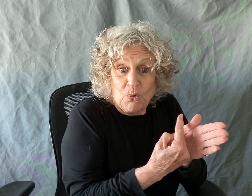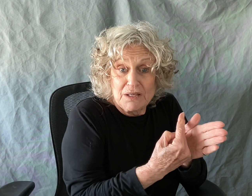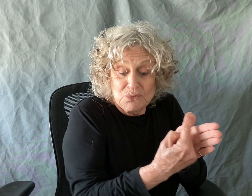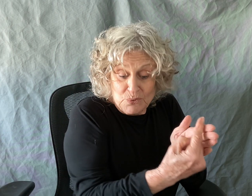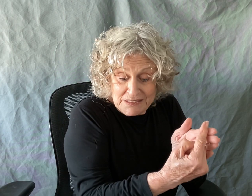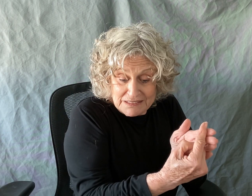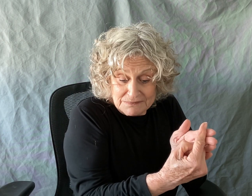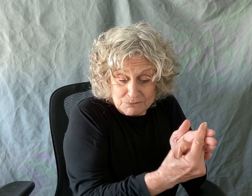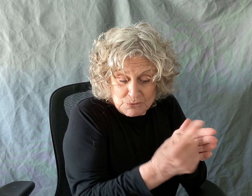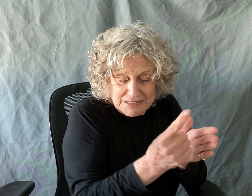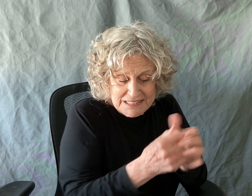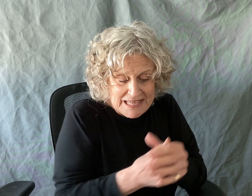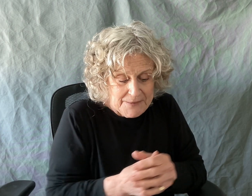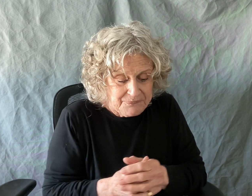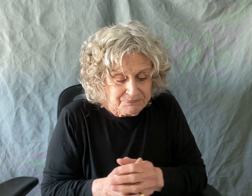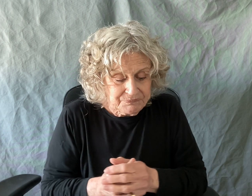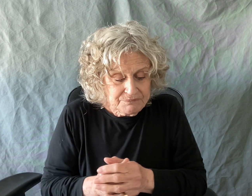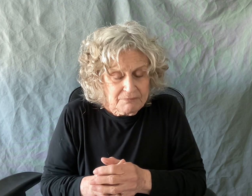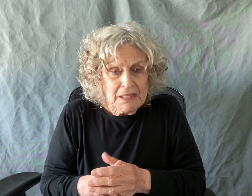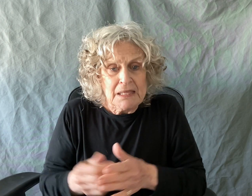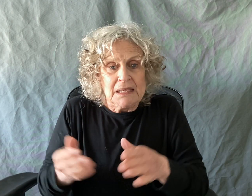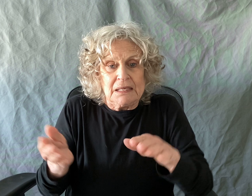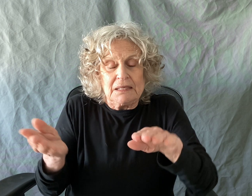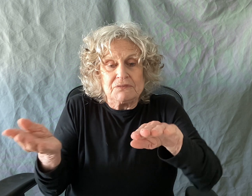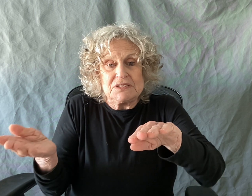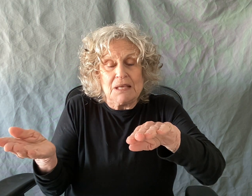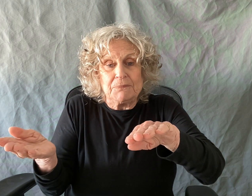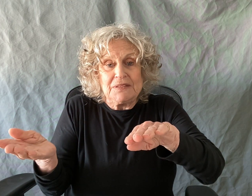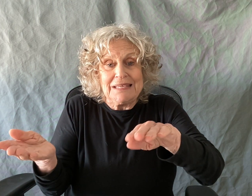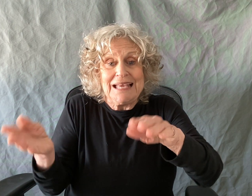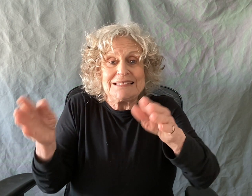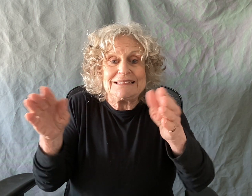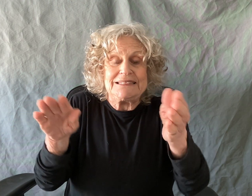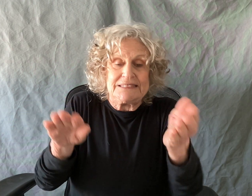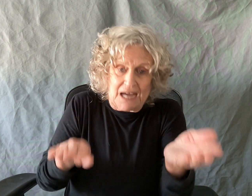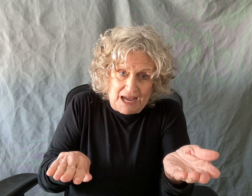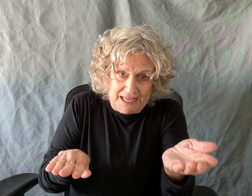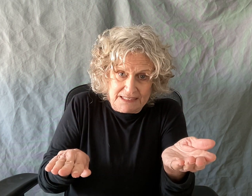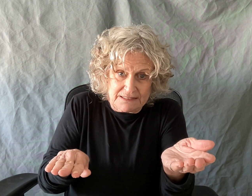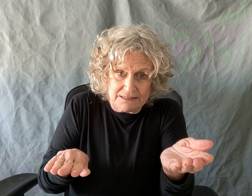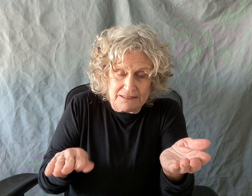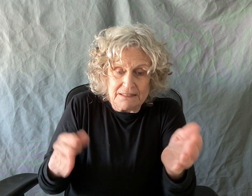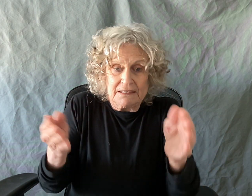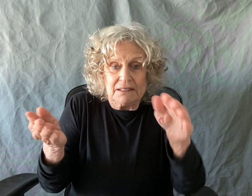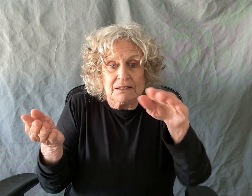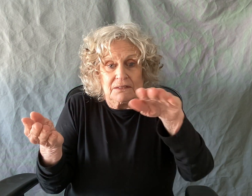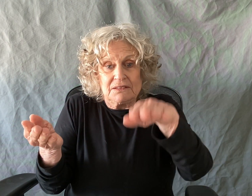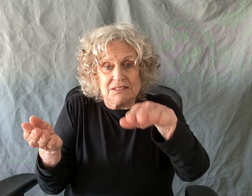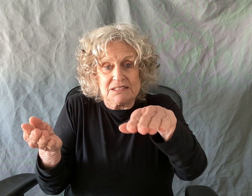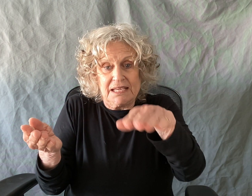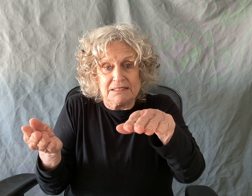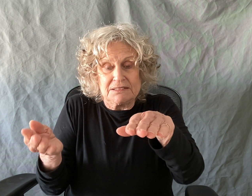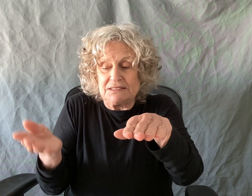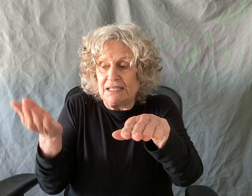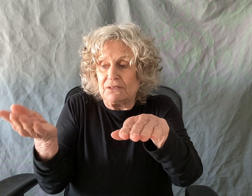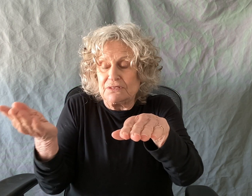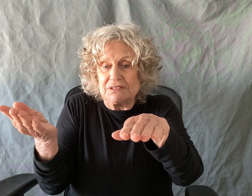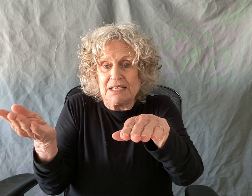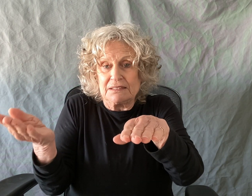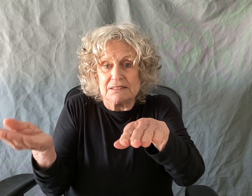1 week. And we'll get to that. If something has died, this hand is down, this hand is